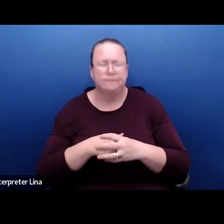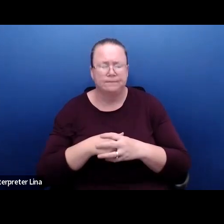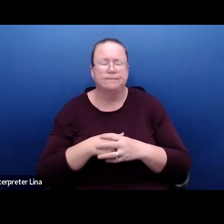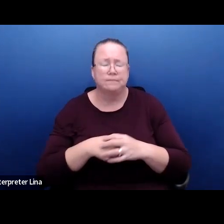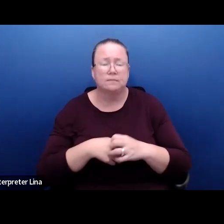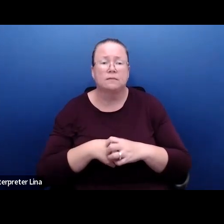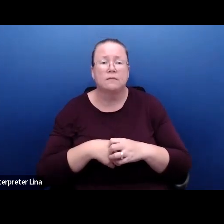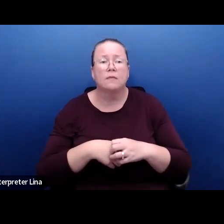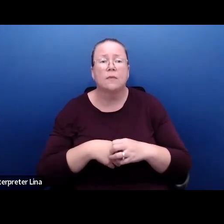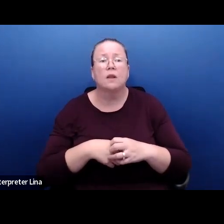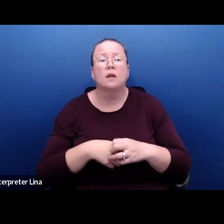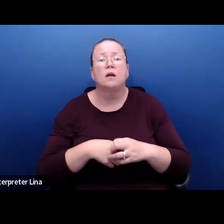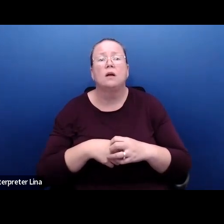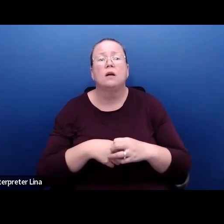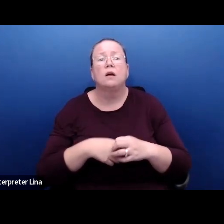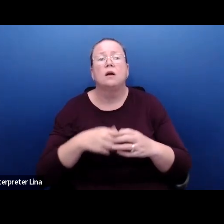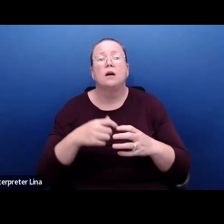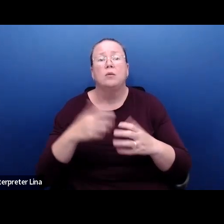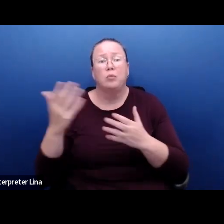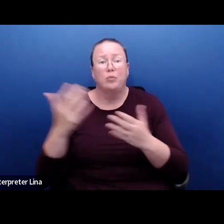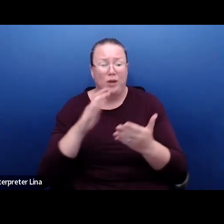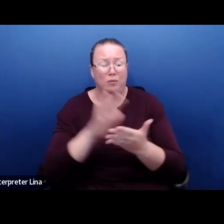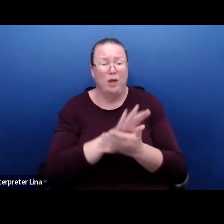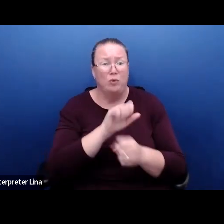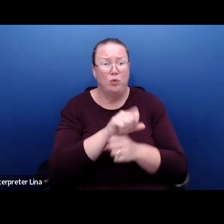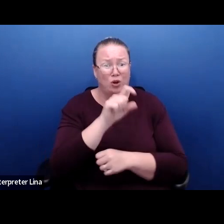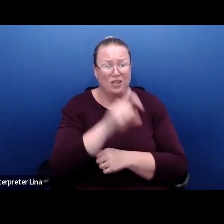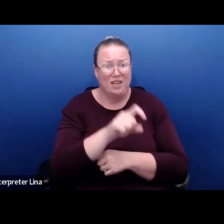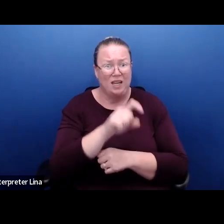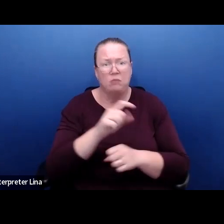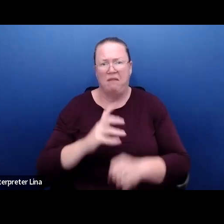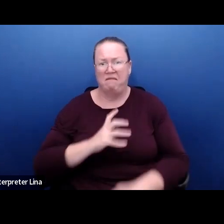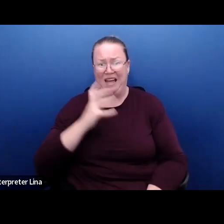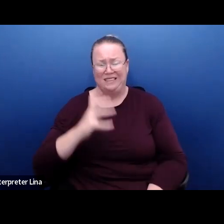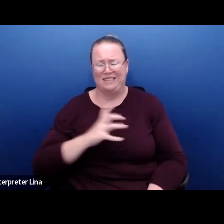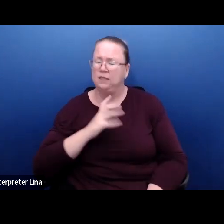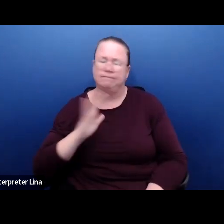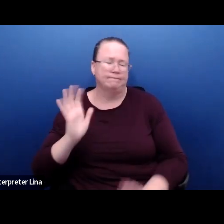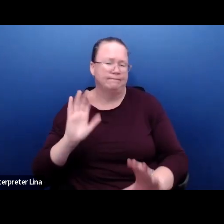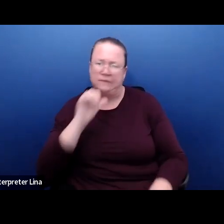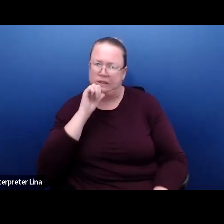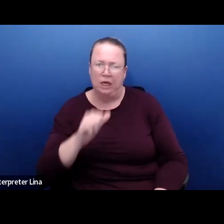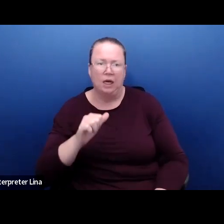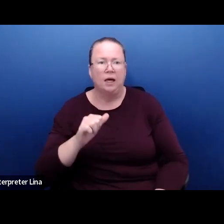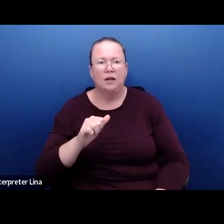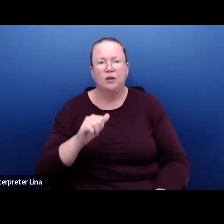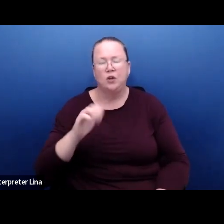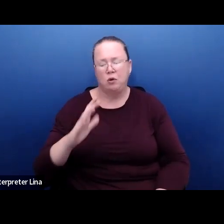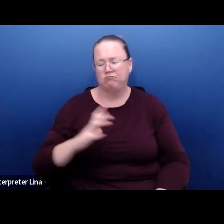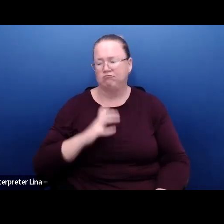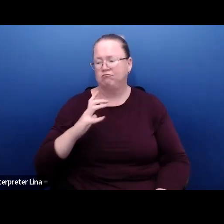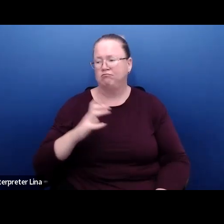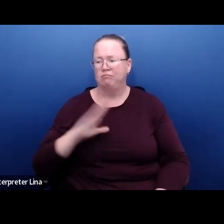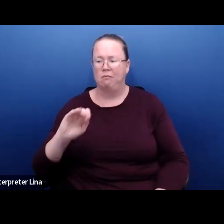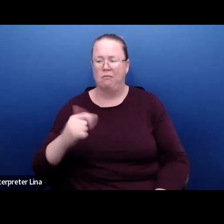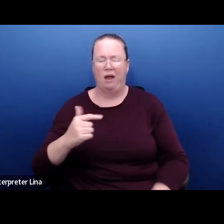I suggest to bring the paperwork that you need, but don't bring anything fancy. Don't get your newest bag that you just got